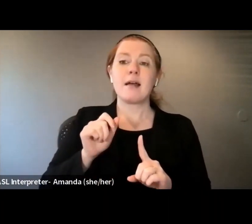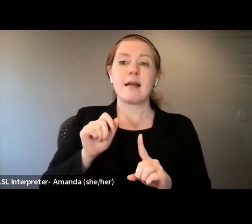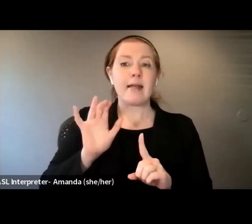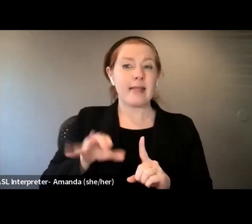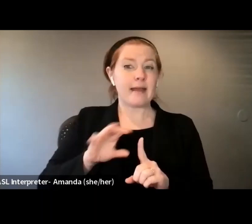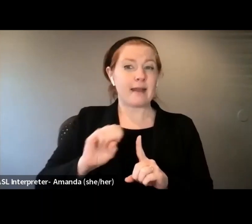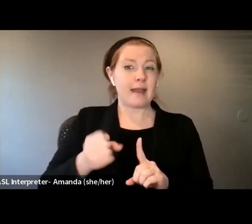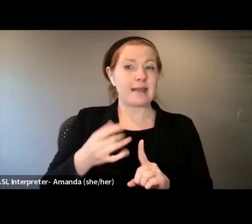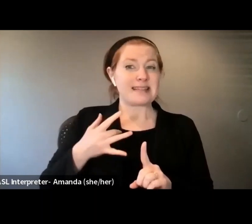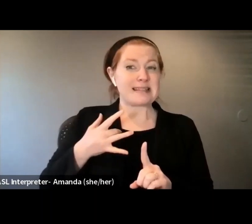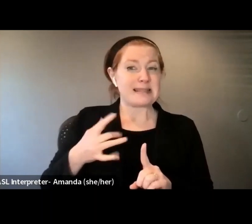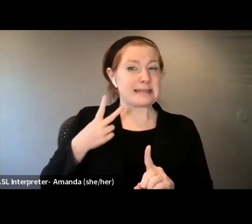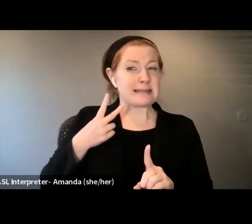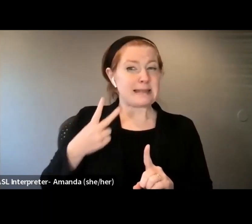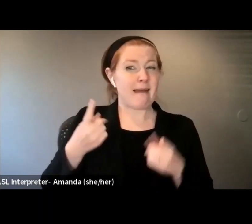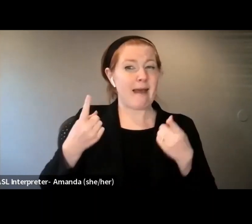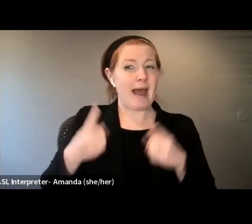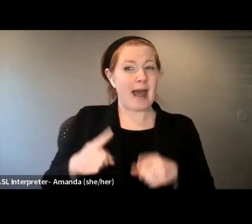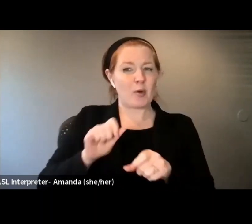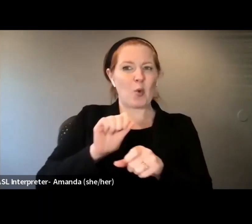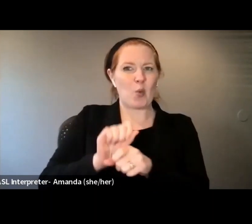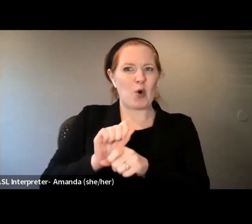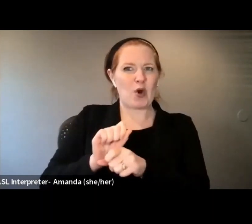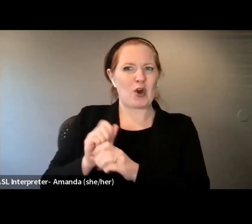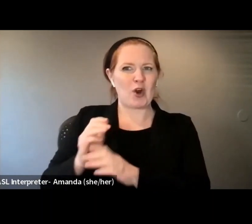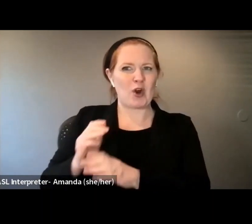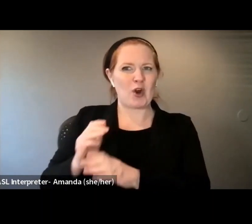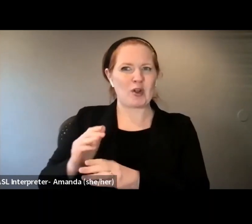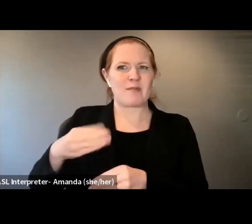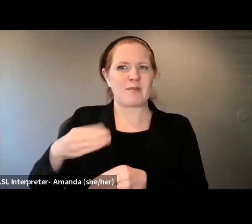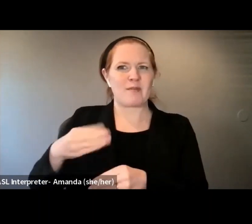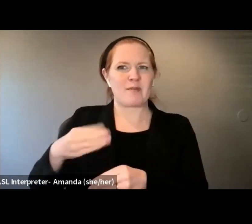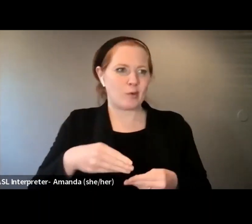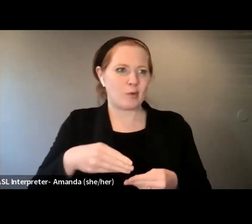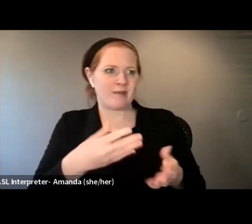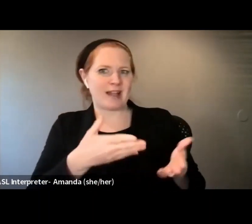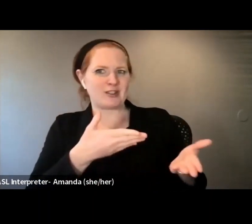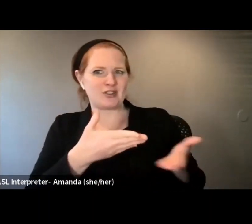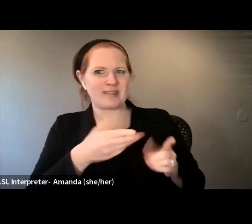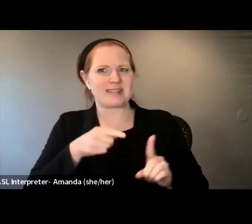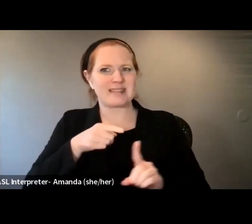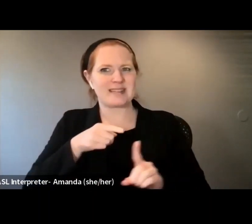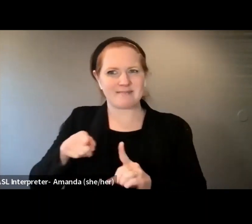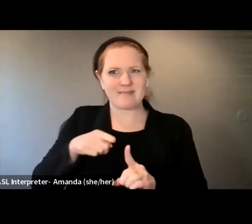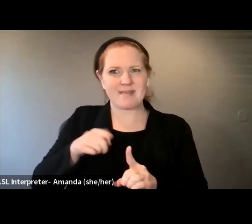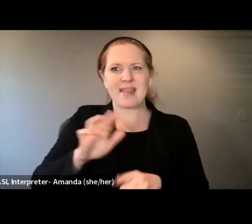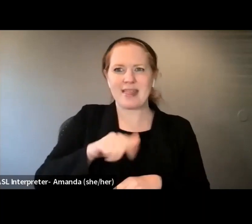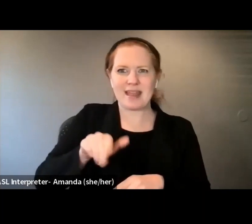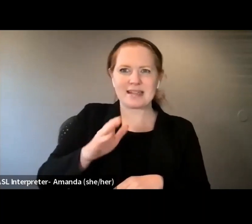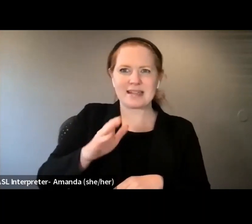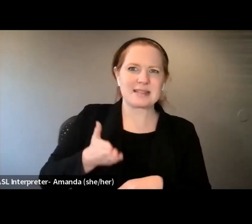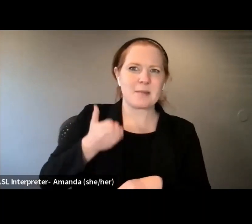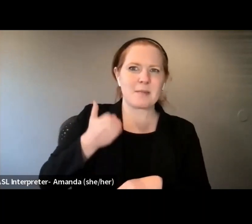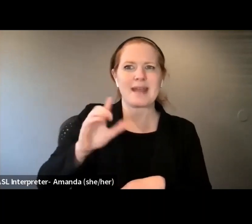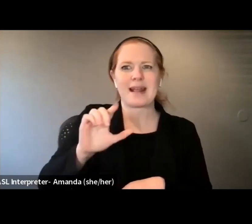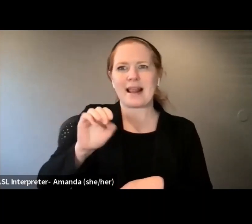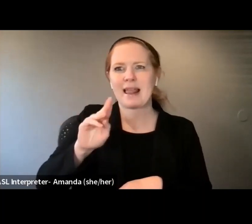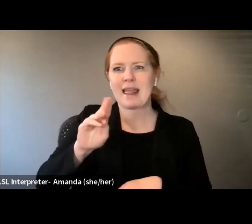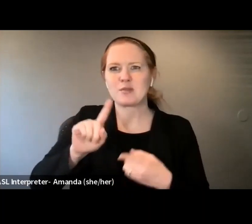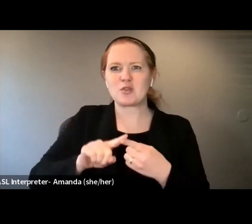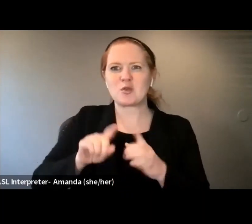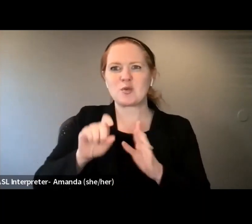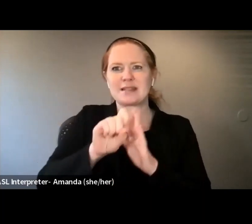what we see is that workers who are providing participant-directed services are just submitting, claims or something to the state